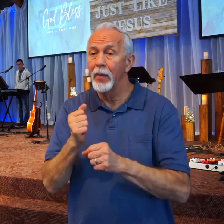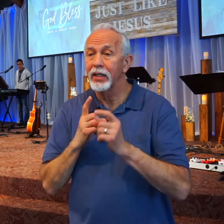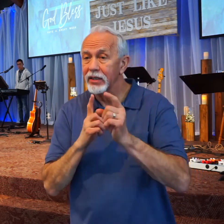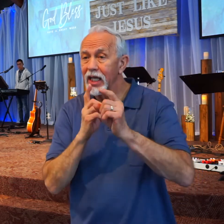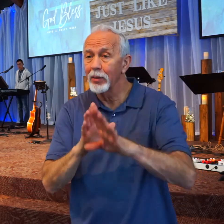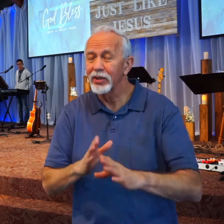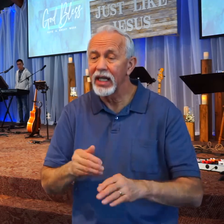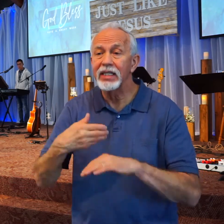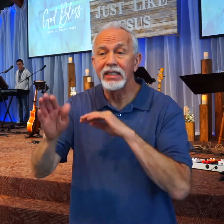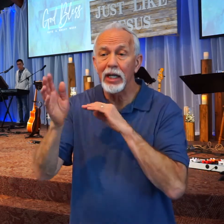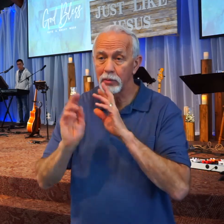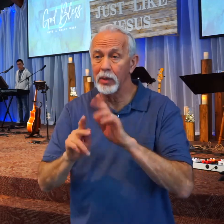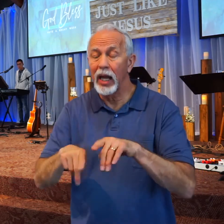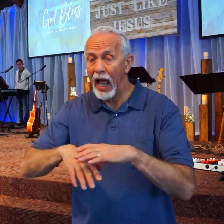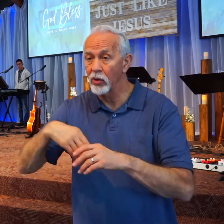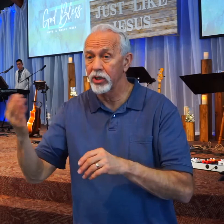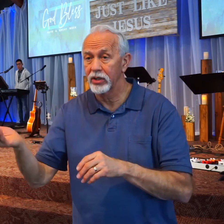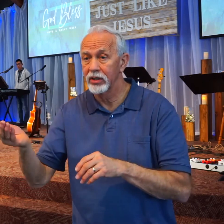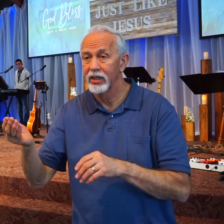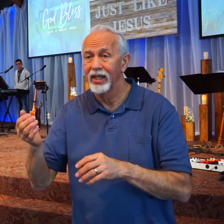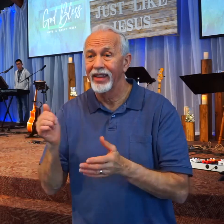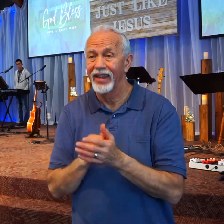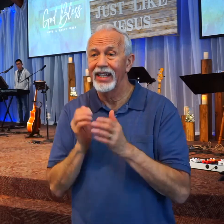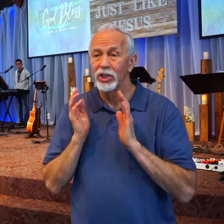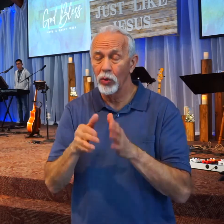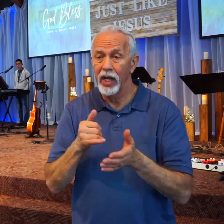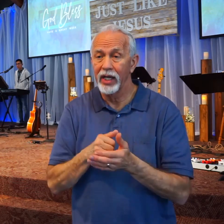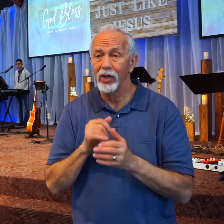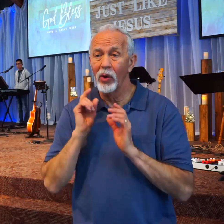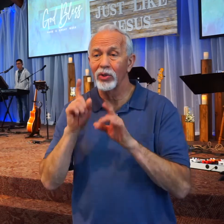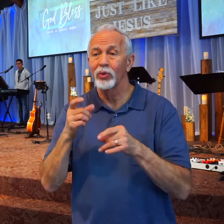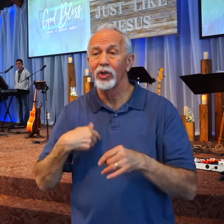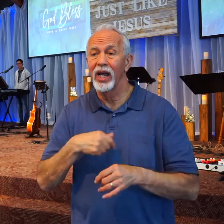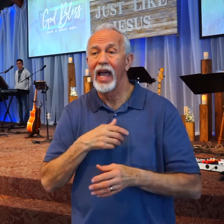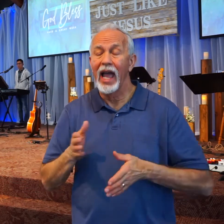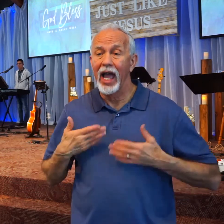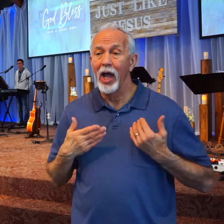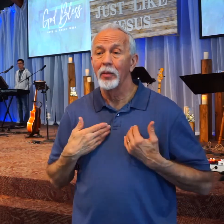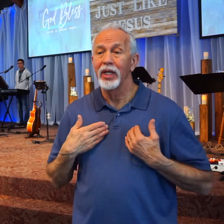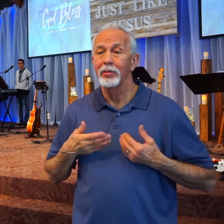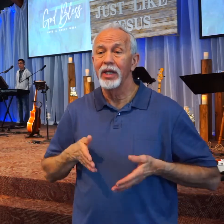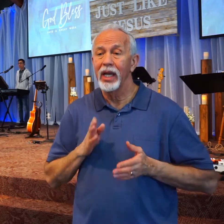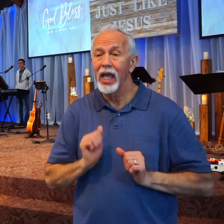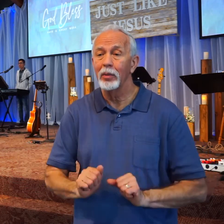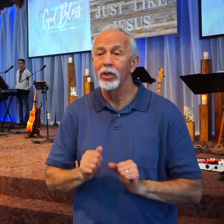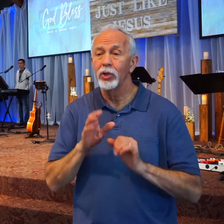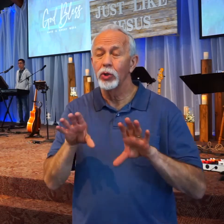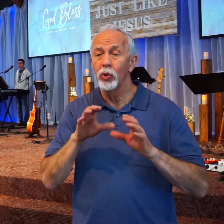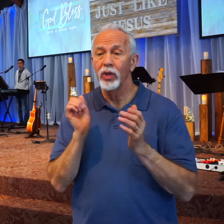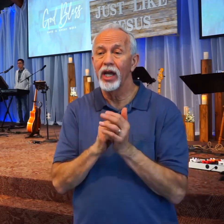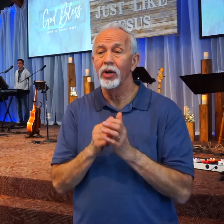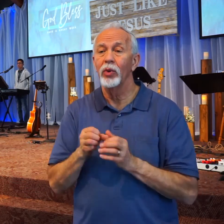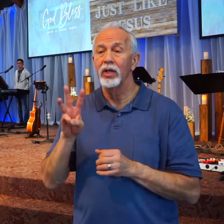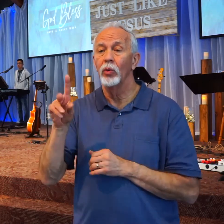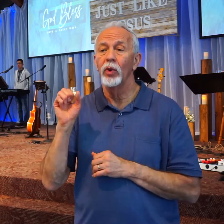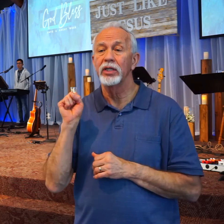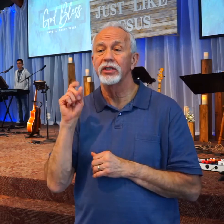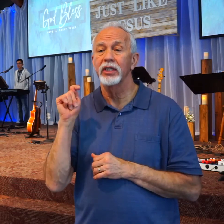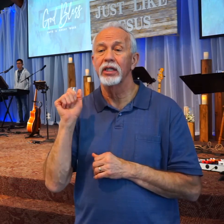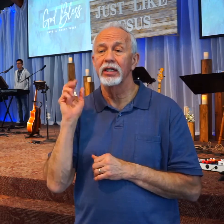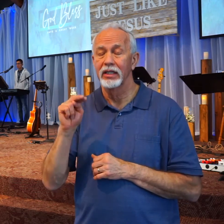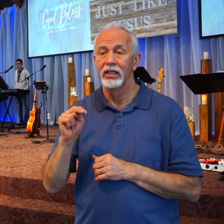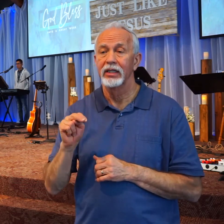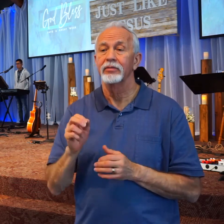we're going to send people out. That's the way it goes. And so we're happy to be able to do that next week with Winston and Christina.